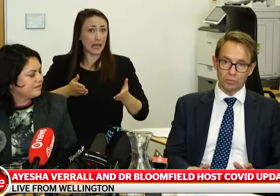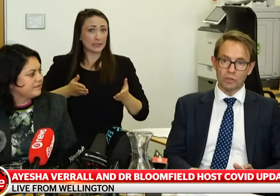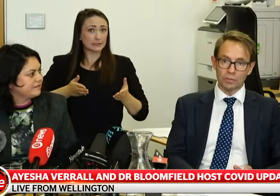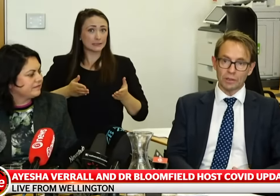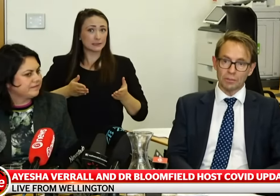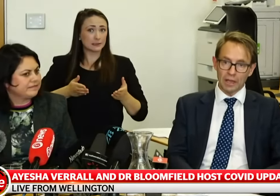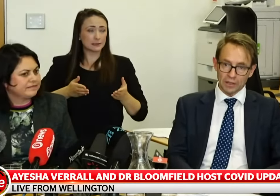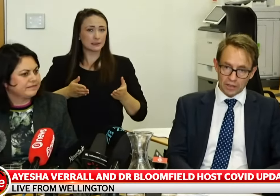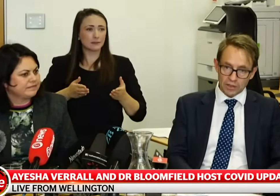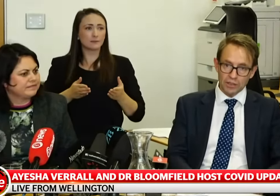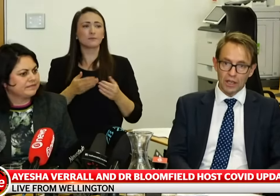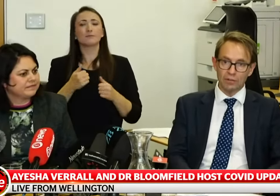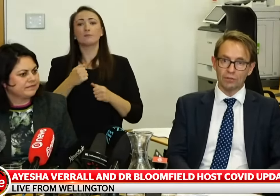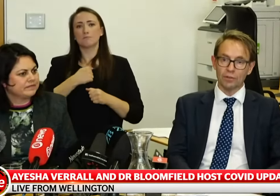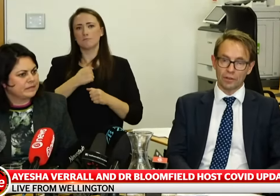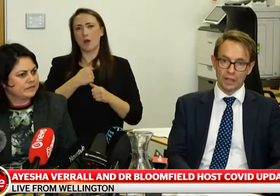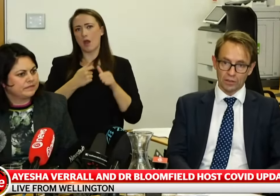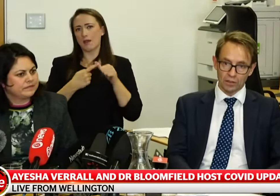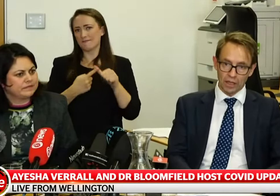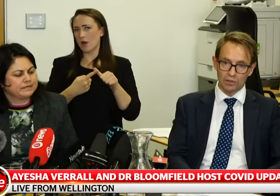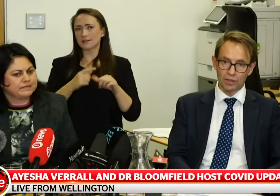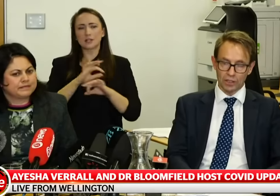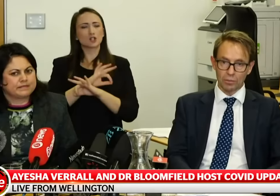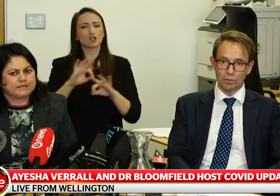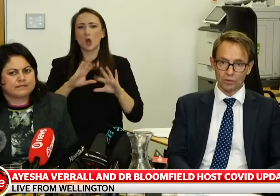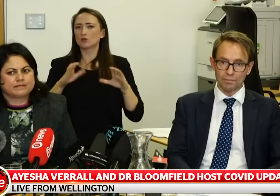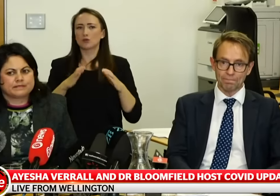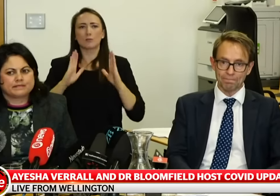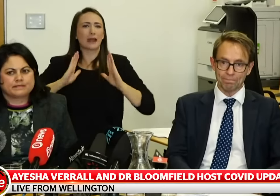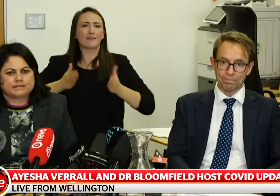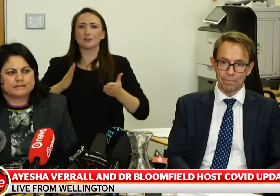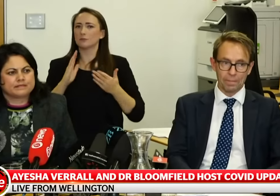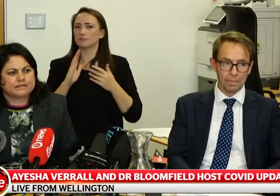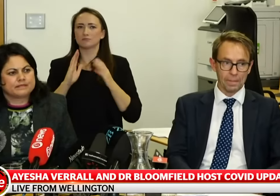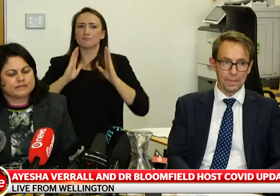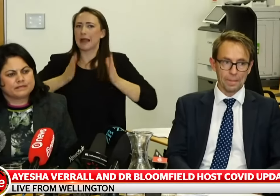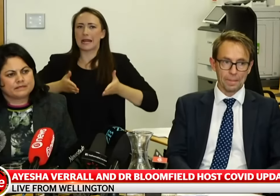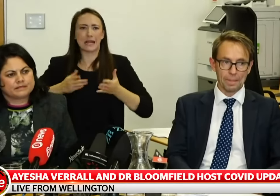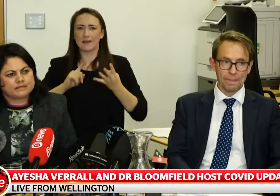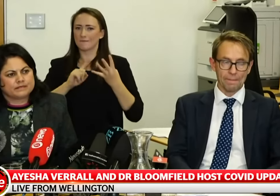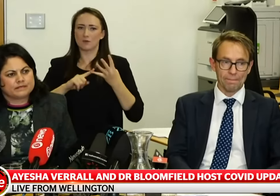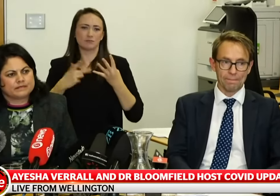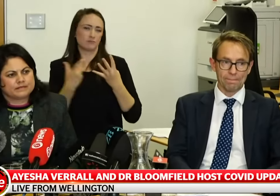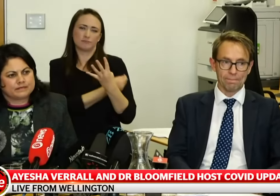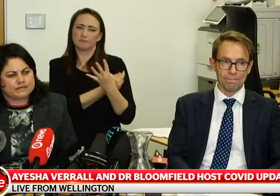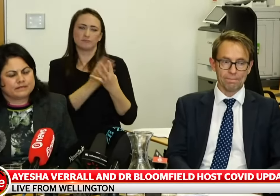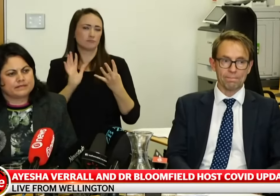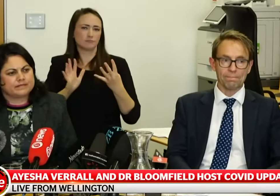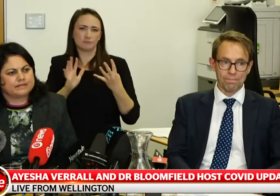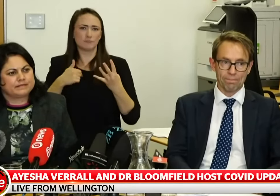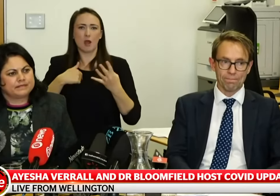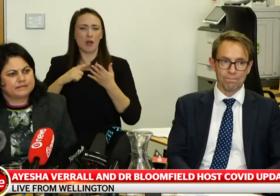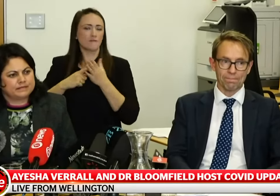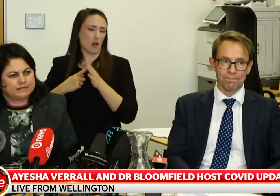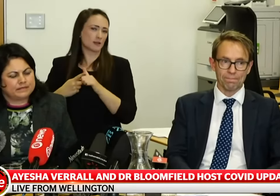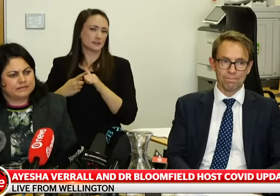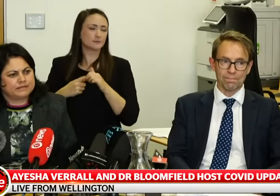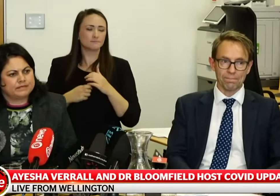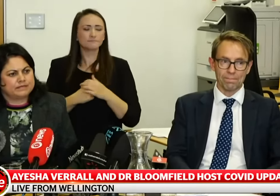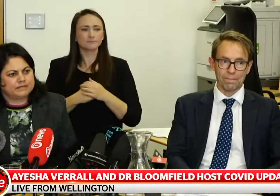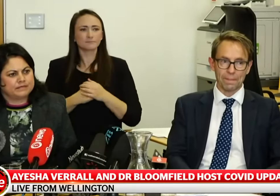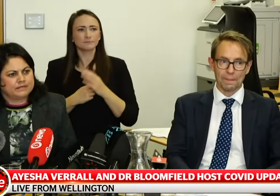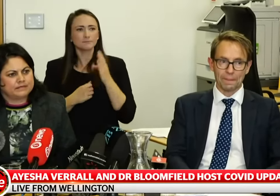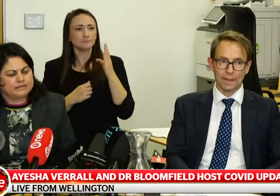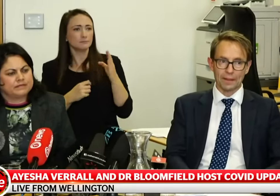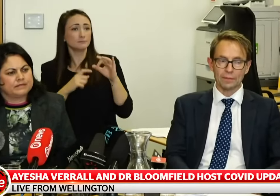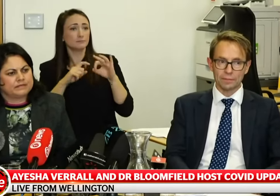no group should be mandated to have that second booster. What's the immunity profile of the population, given that many people will be some